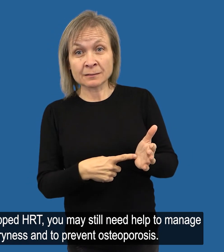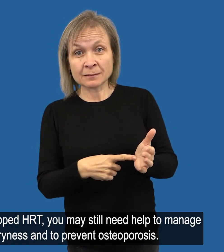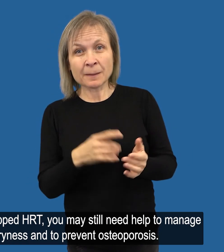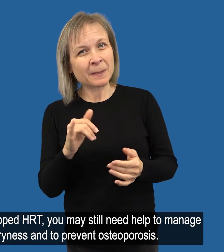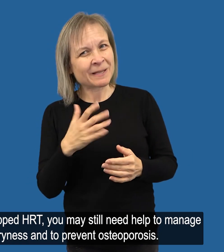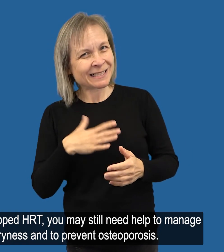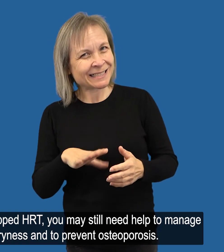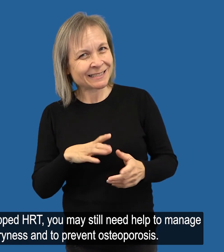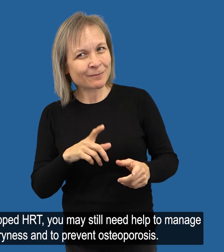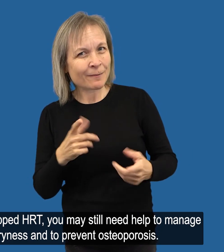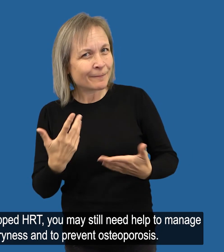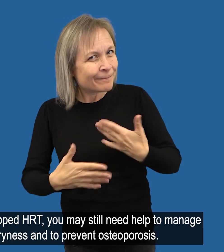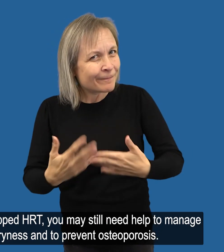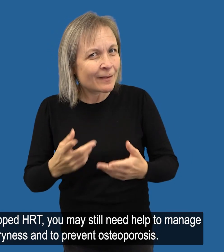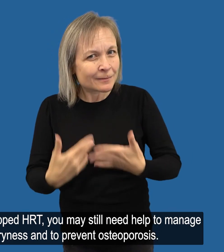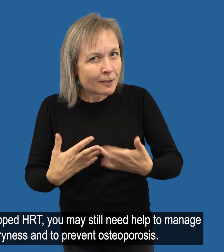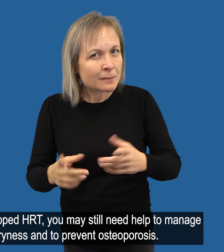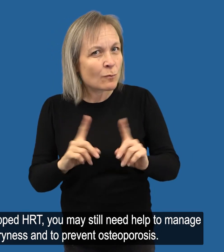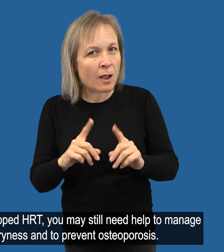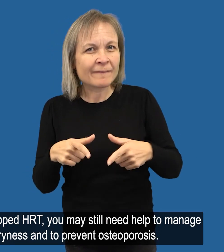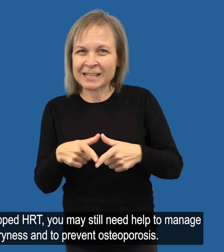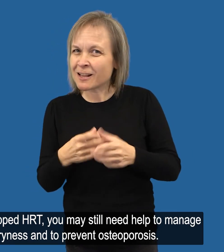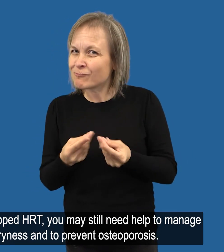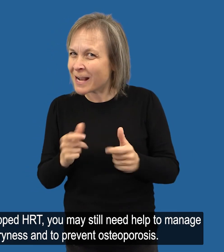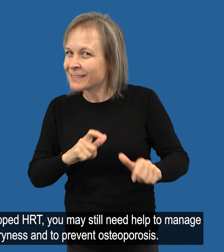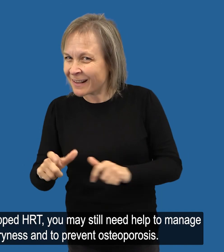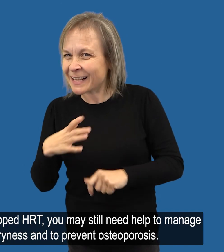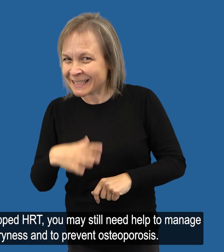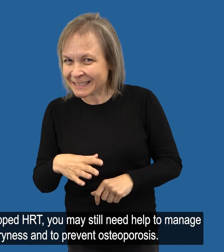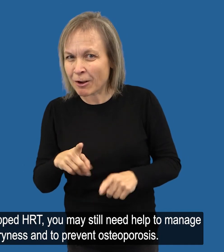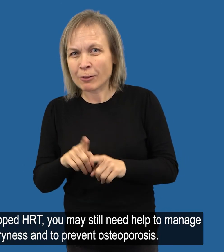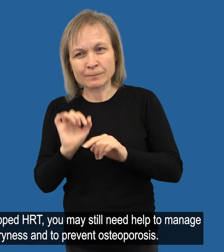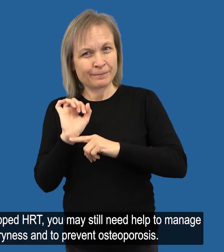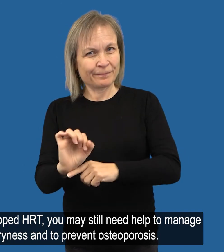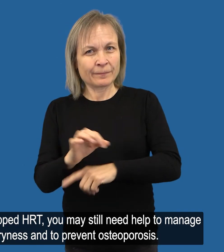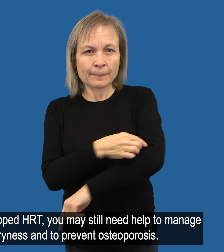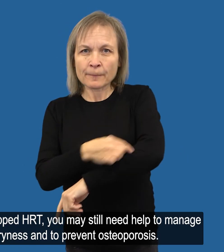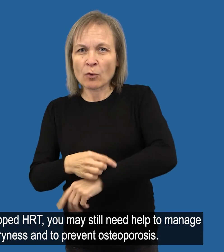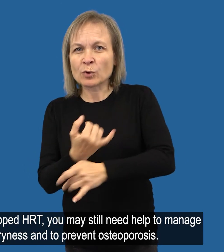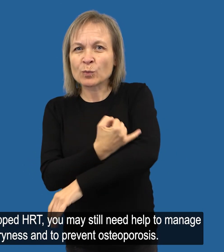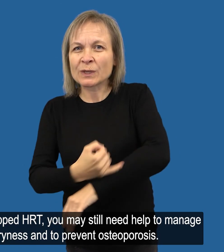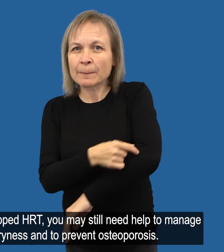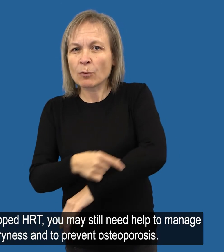After you have stopped HRT, you may still need help to manage vaginal dryness and to prevent